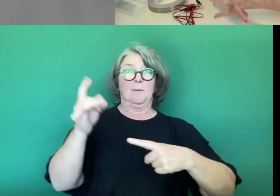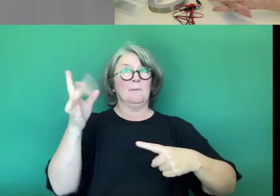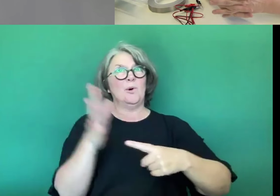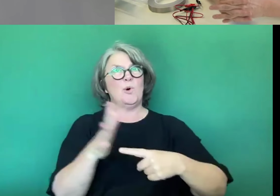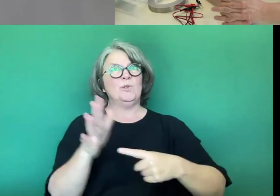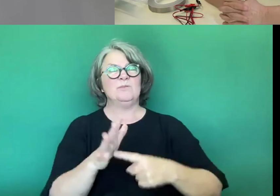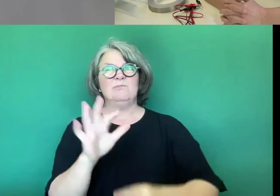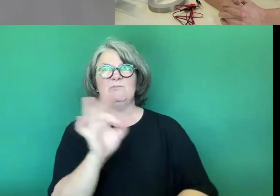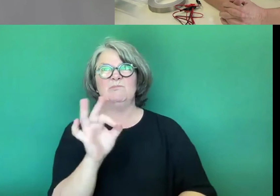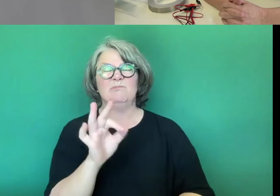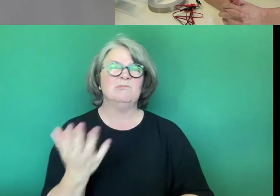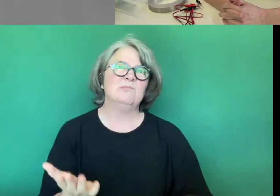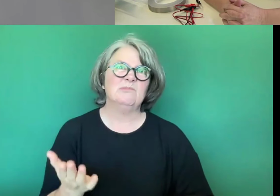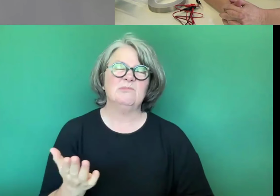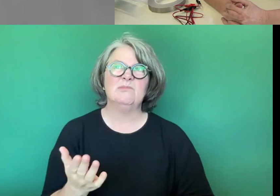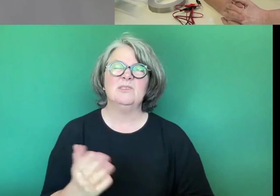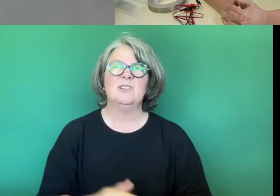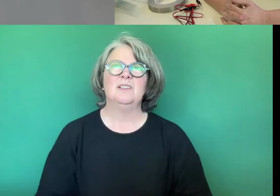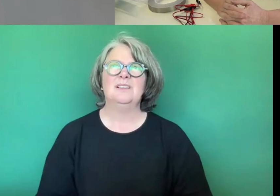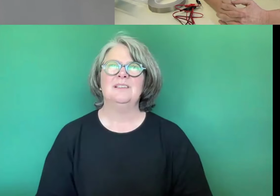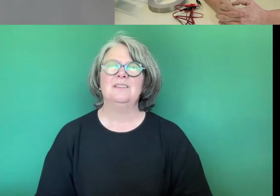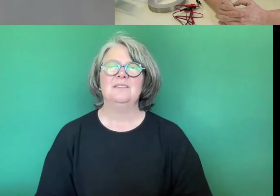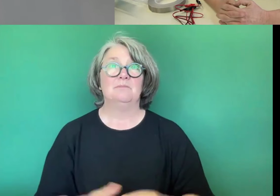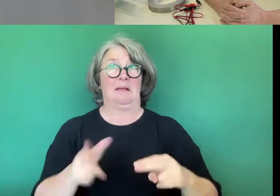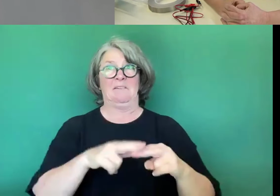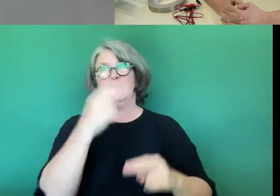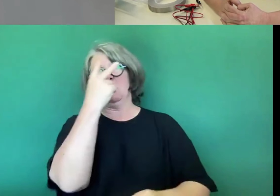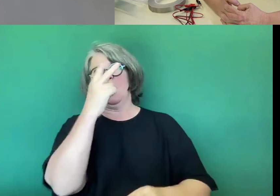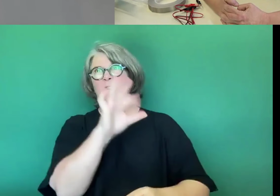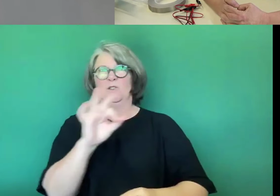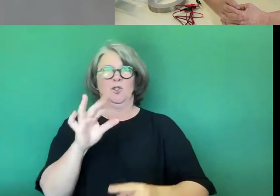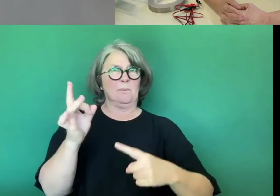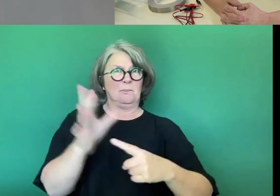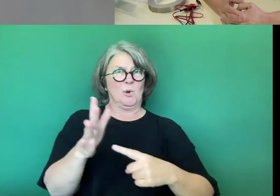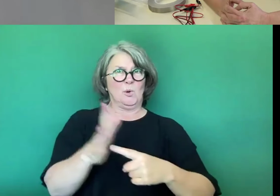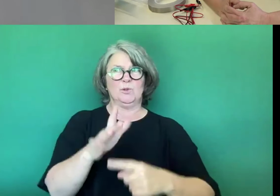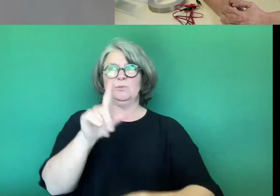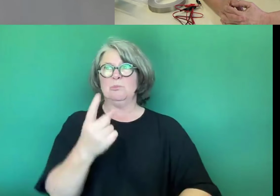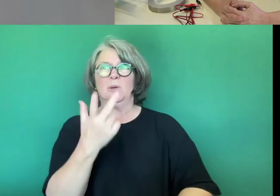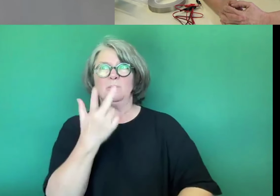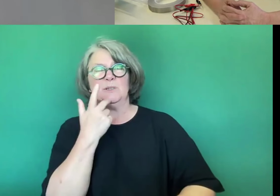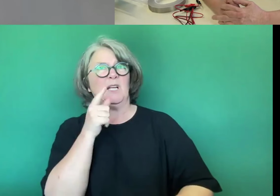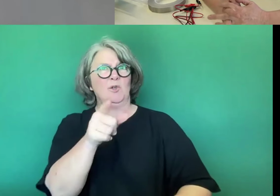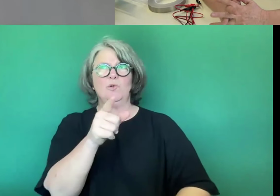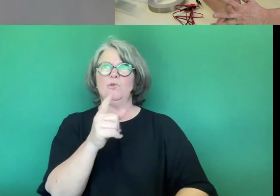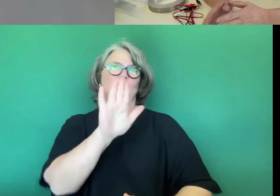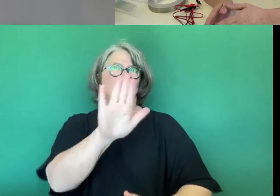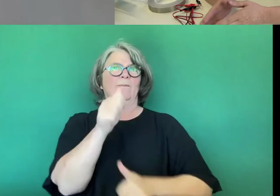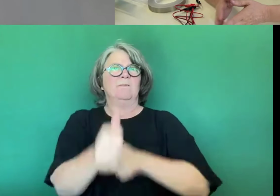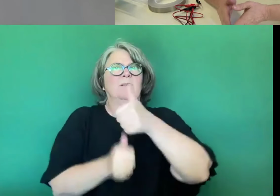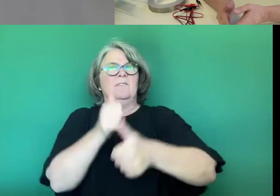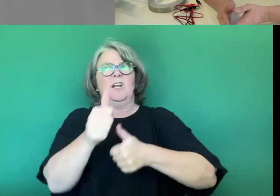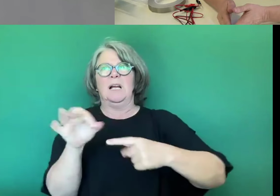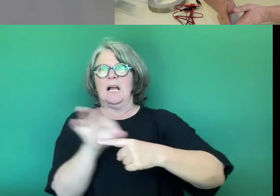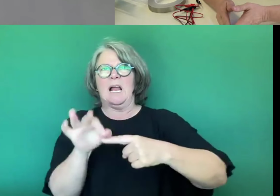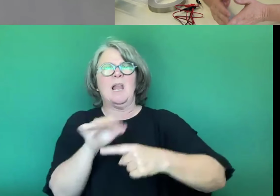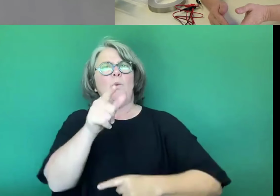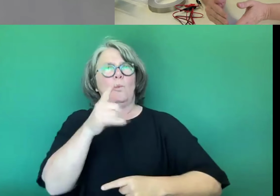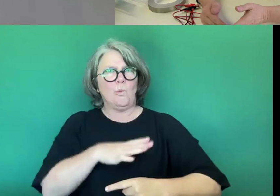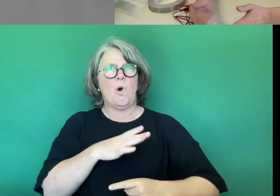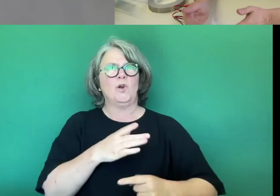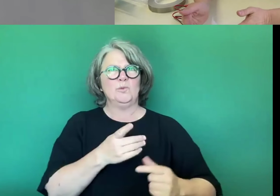really, I was very against it. I was like, if someone likes blue, they can make them all in blue, but it is helpful when you're actually